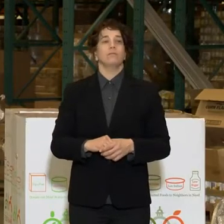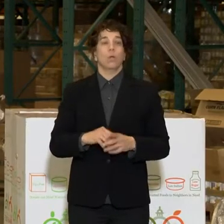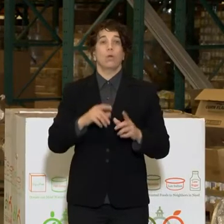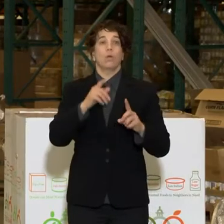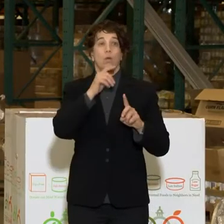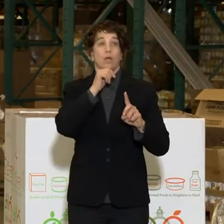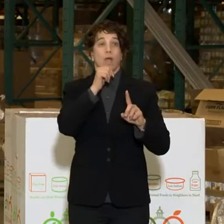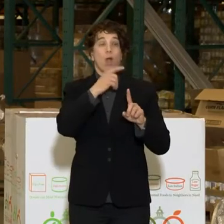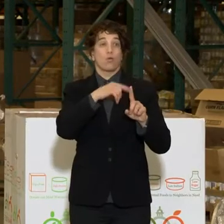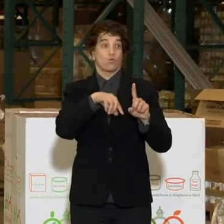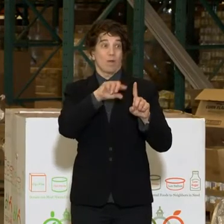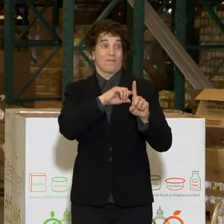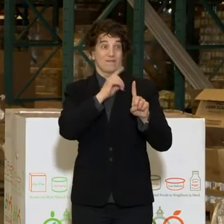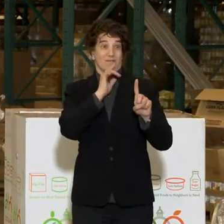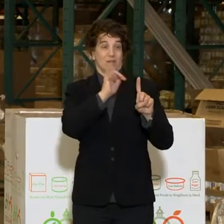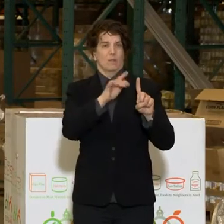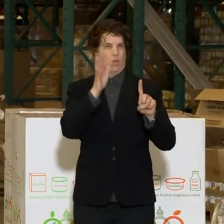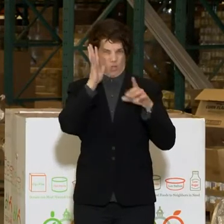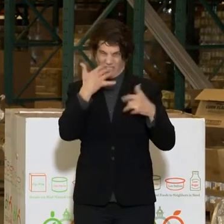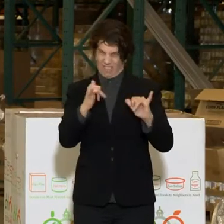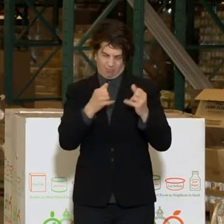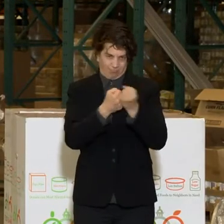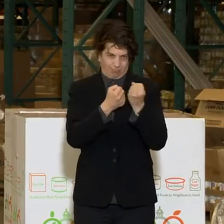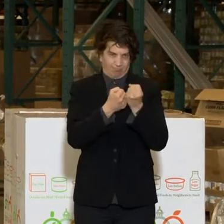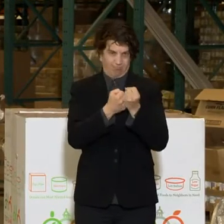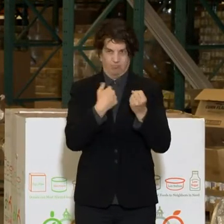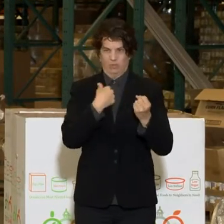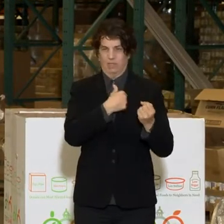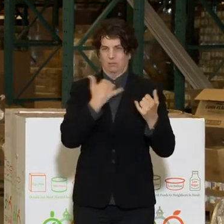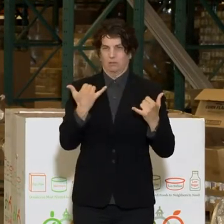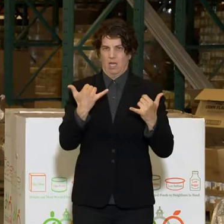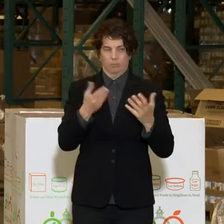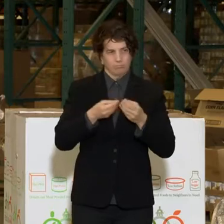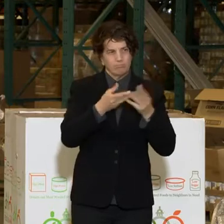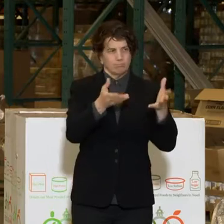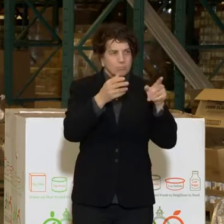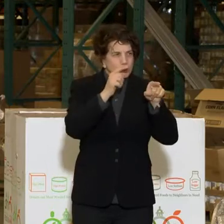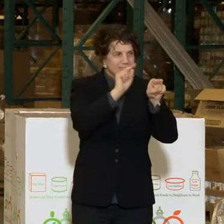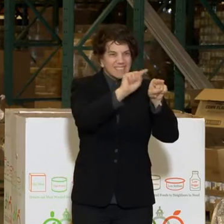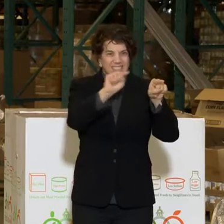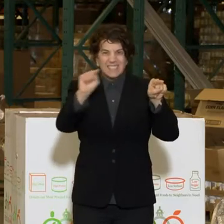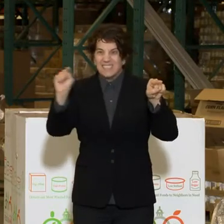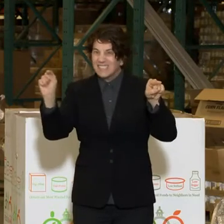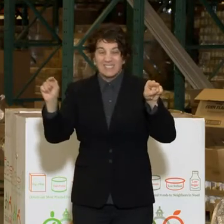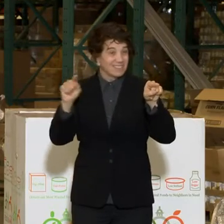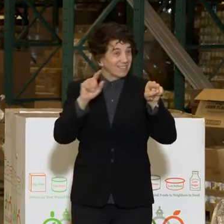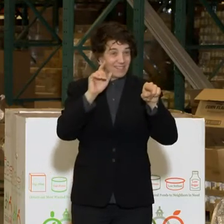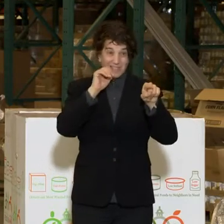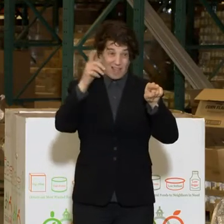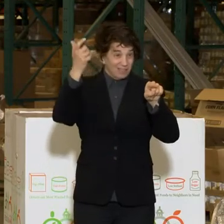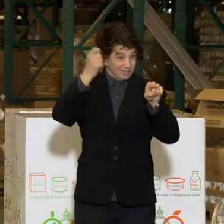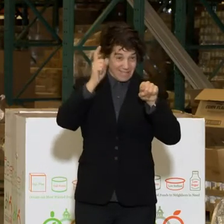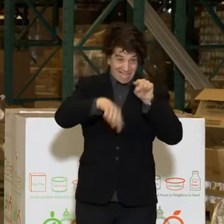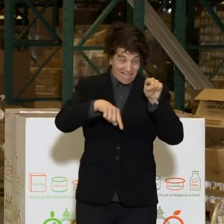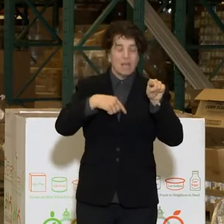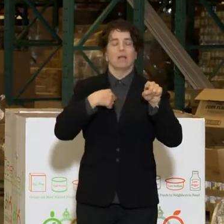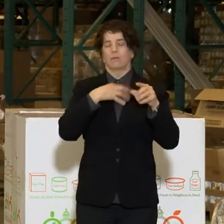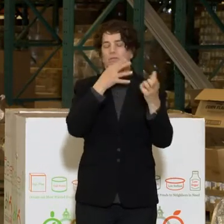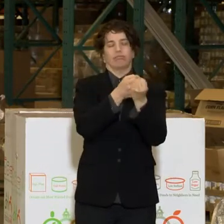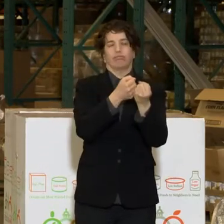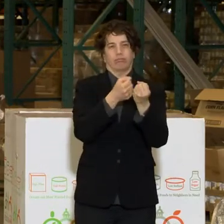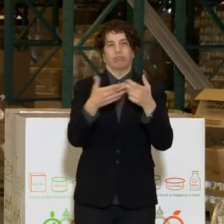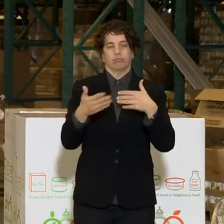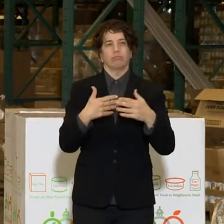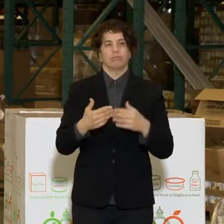get that much needed financial support. And I'm looking forward to working with the council to get that emergency bill